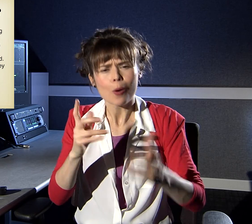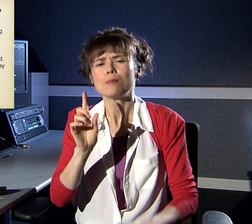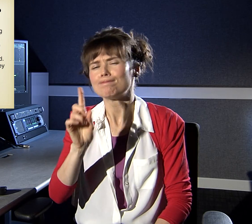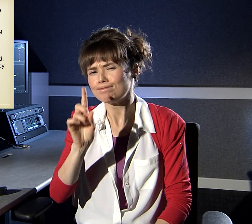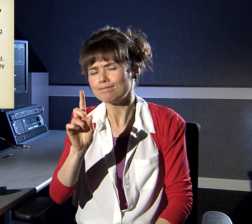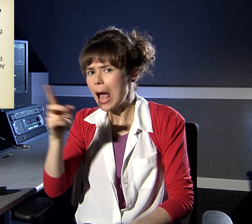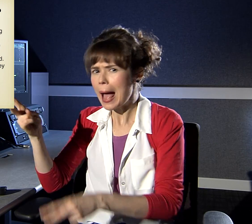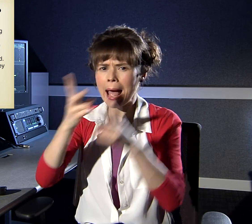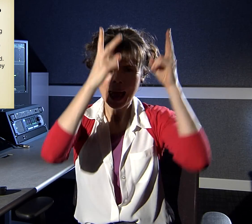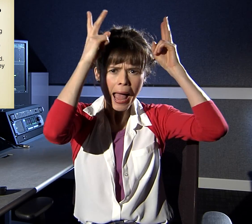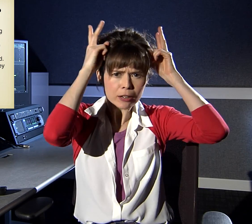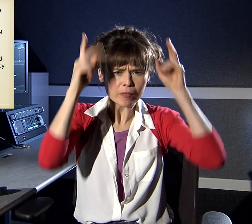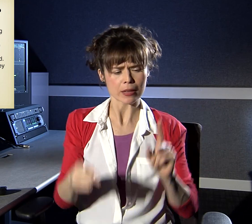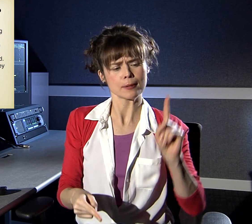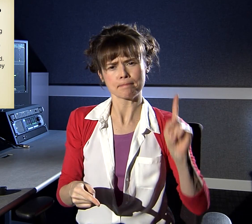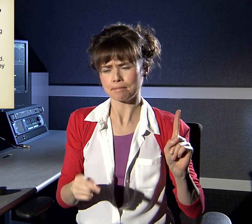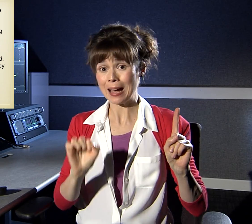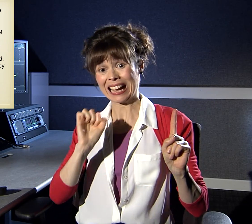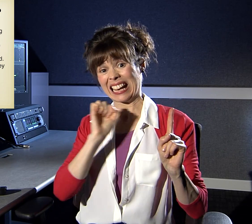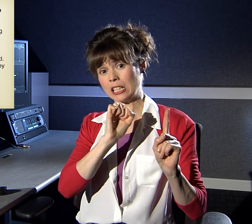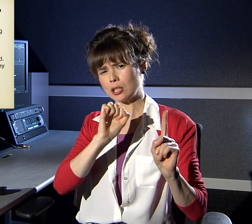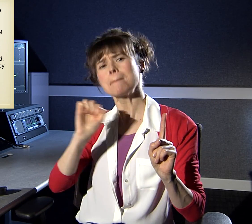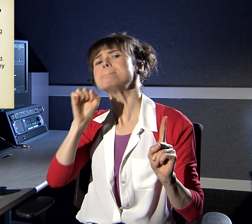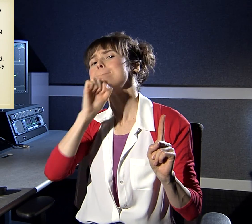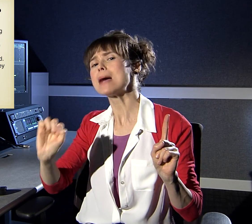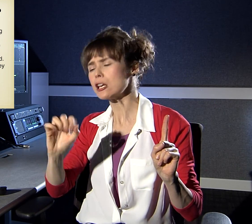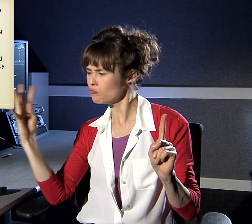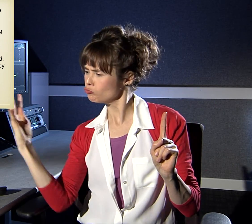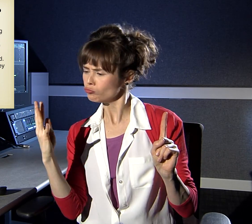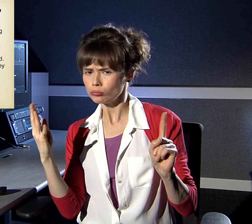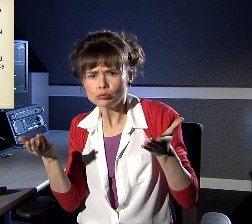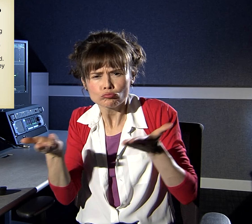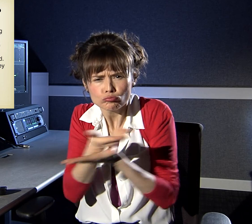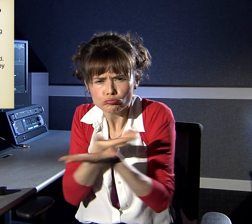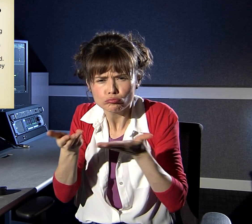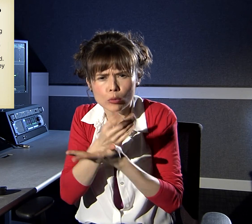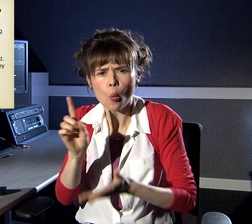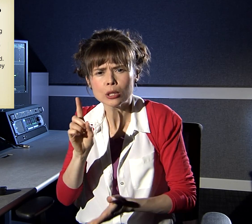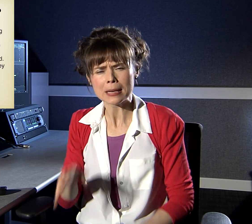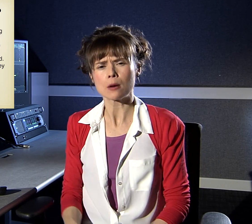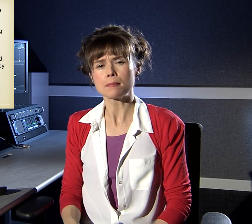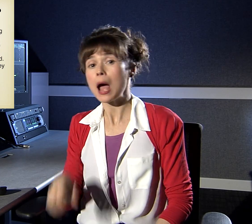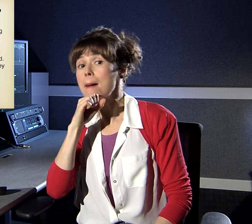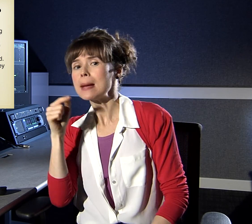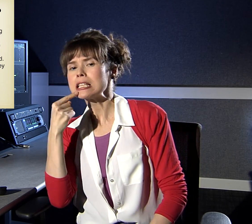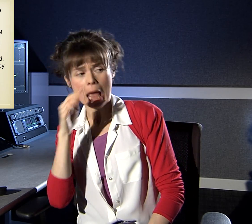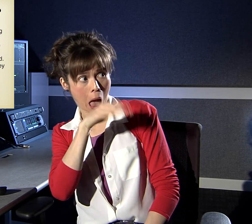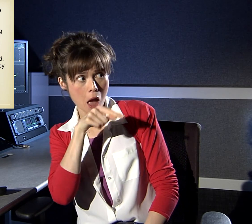The story then starts with King Henry V and his men, his advisors,